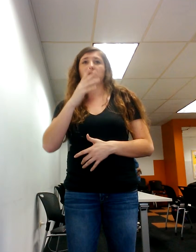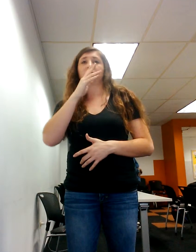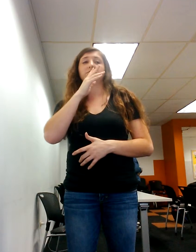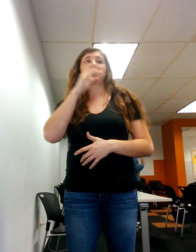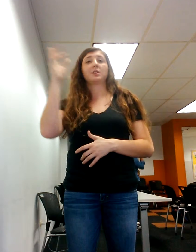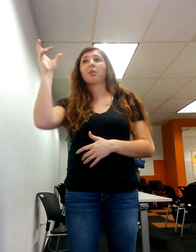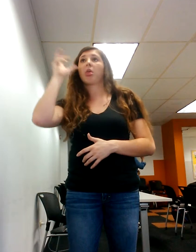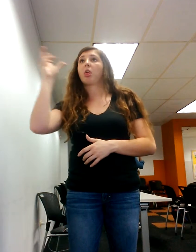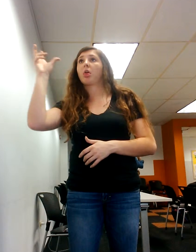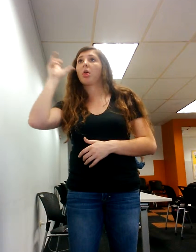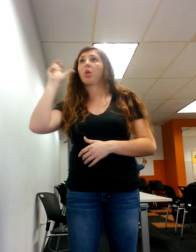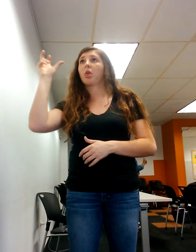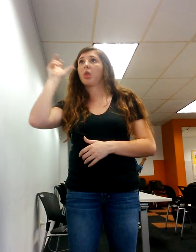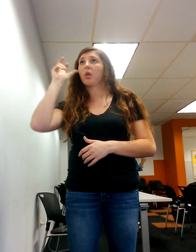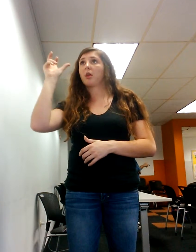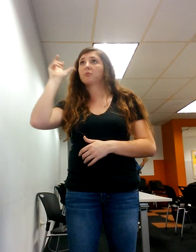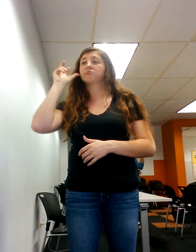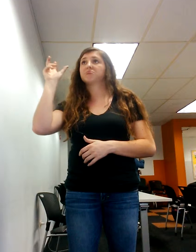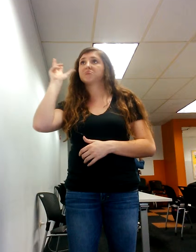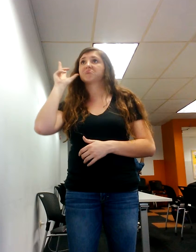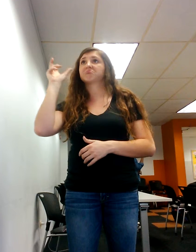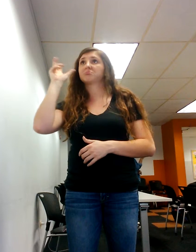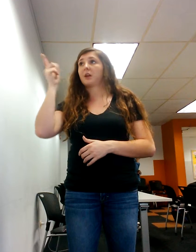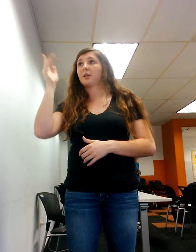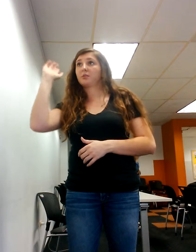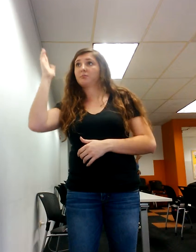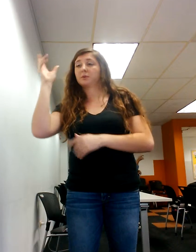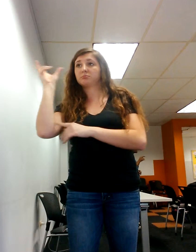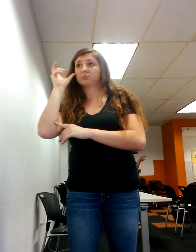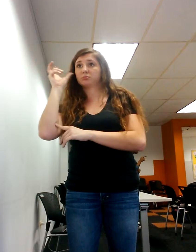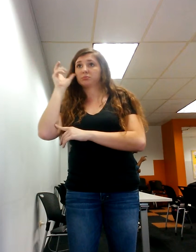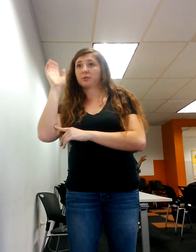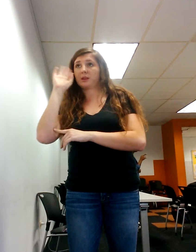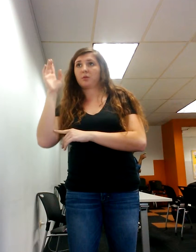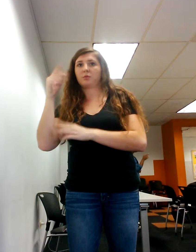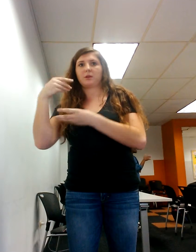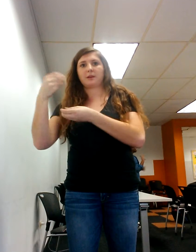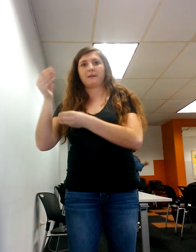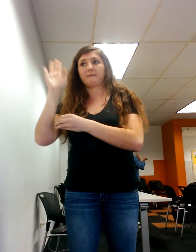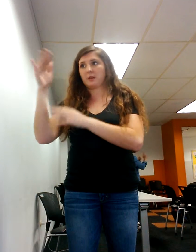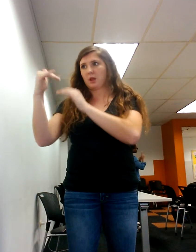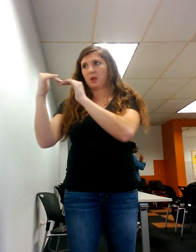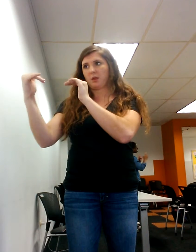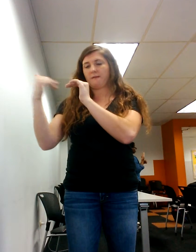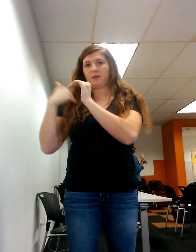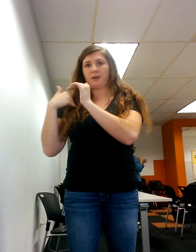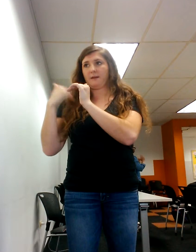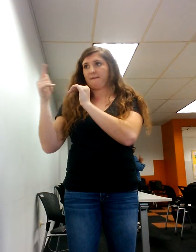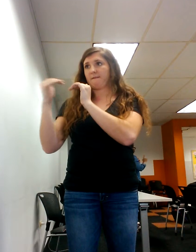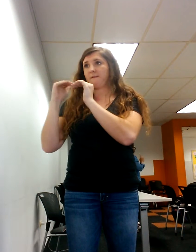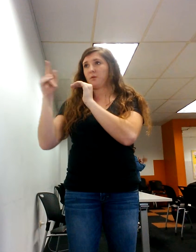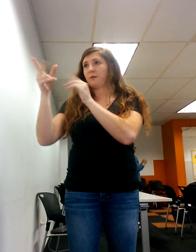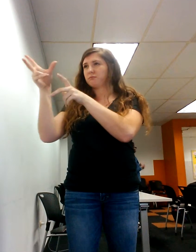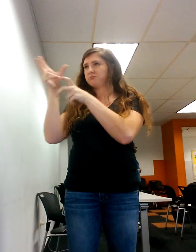to someone speak, they're going to give it to you at the discourse level. You have to extrapolate